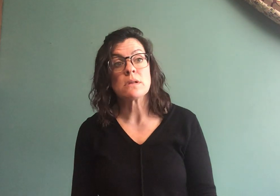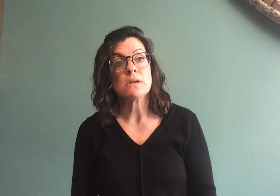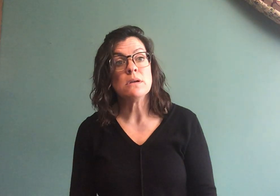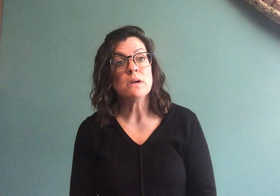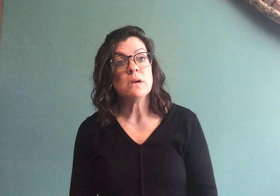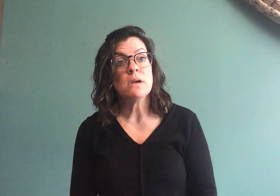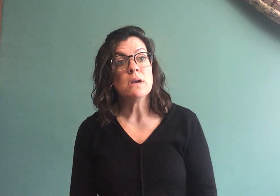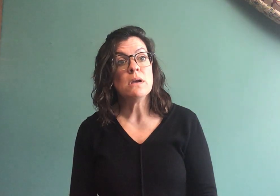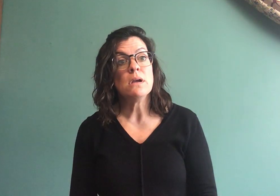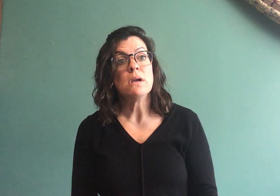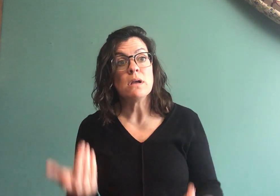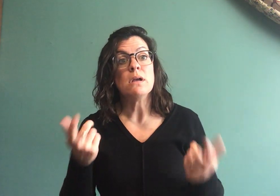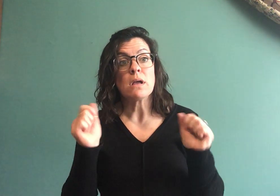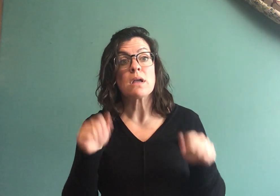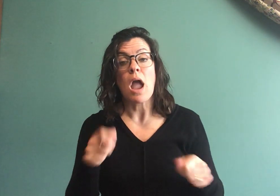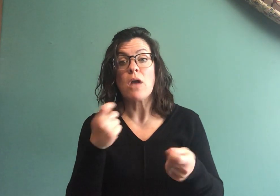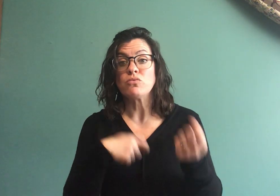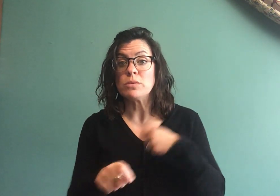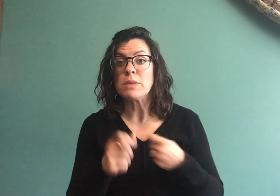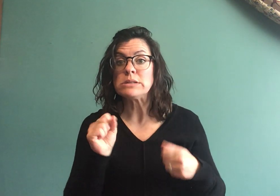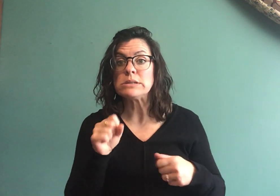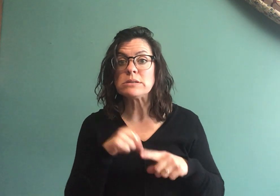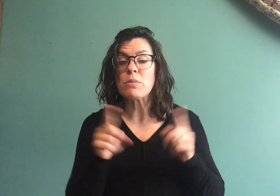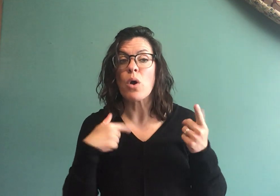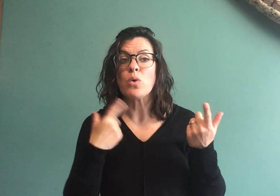that. Yeah, but for the time being, what do we do?